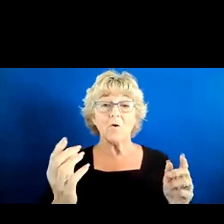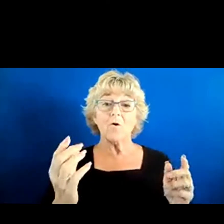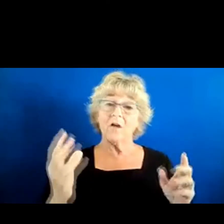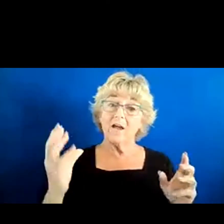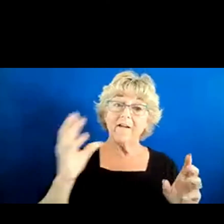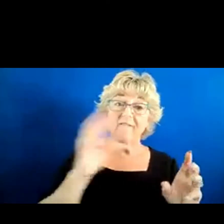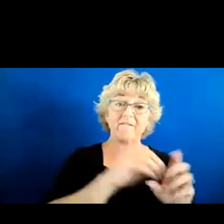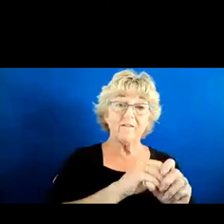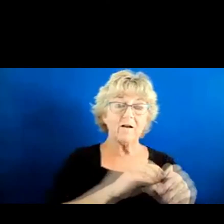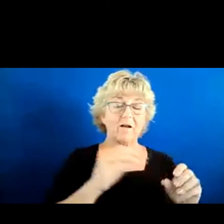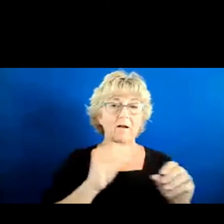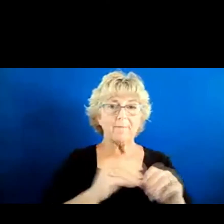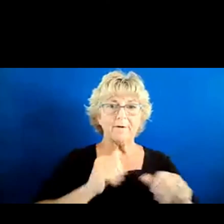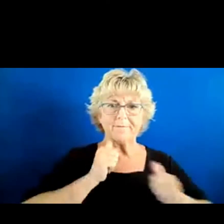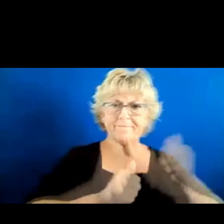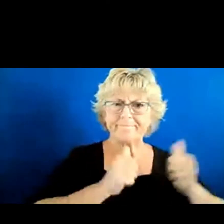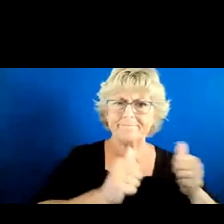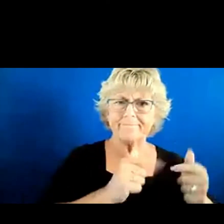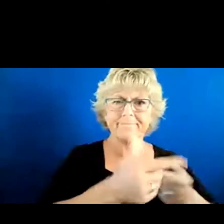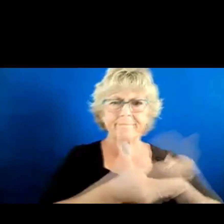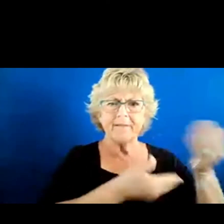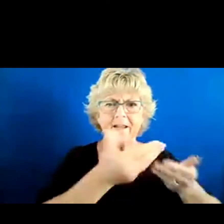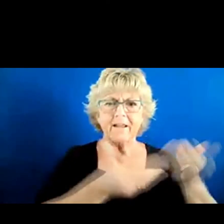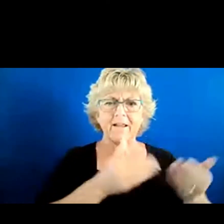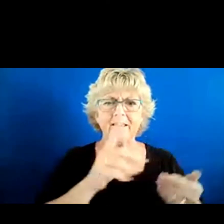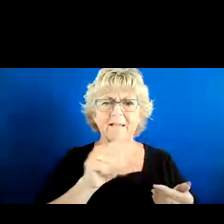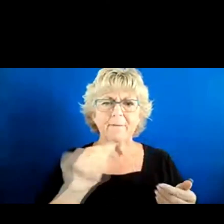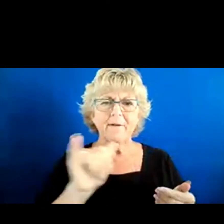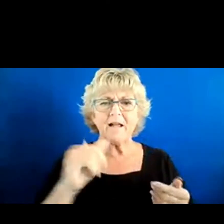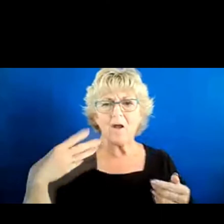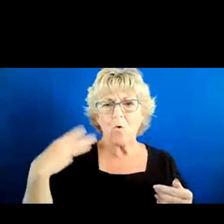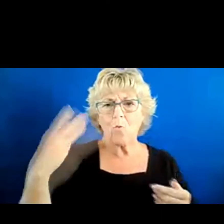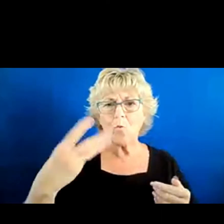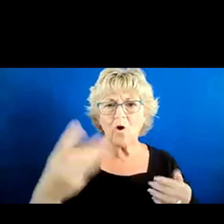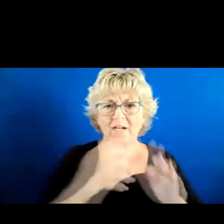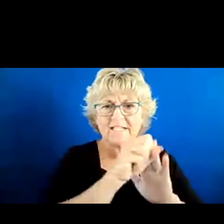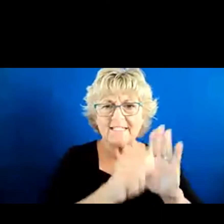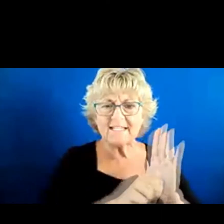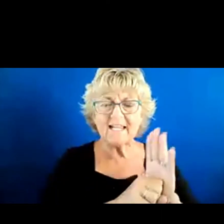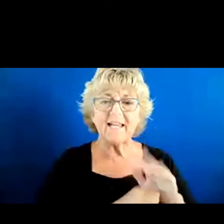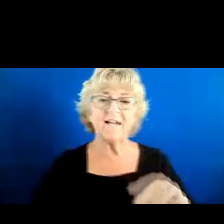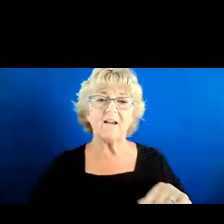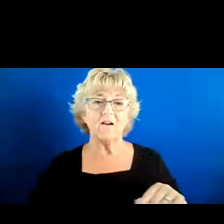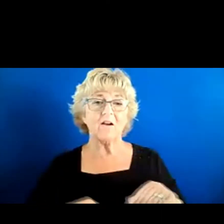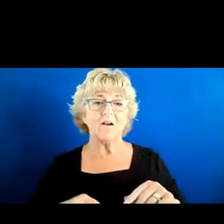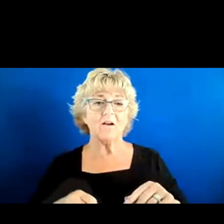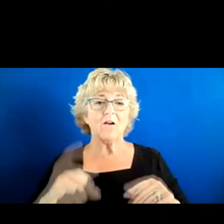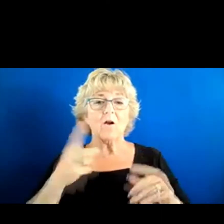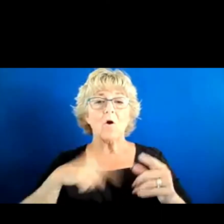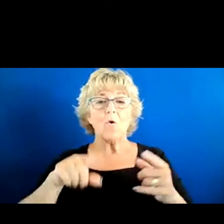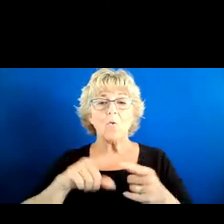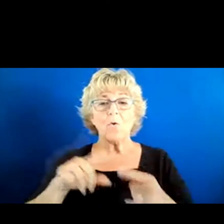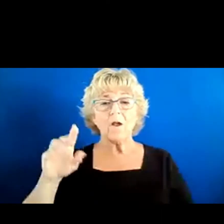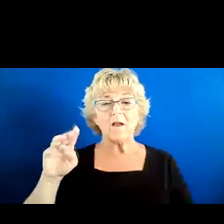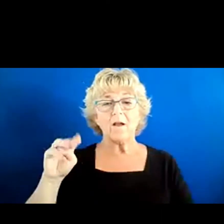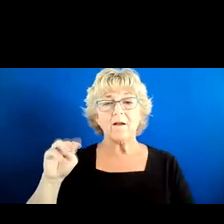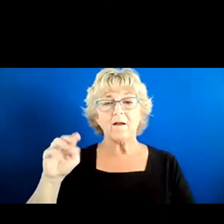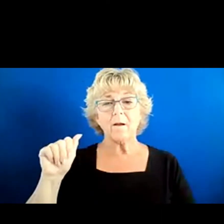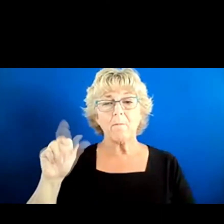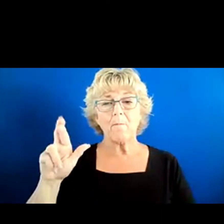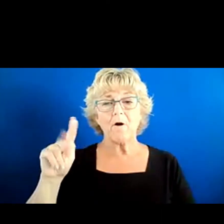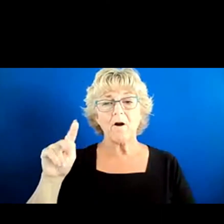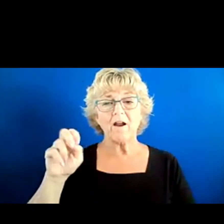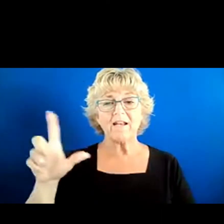to try to hire people with disabilities, including Washington State. When Jack Markell was the chair of the National Governors